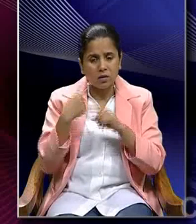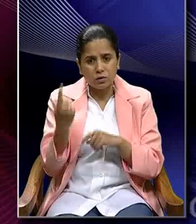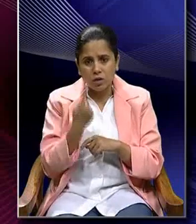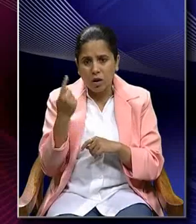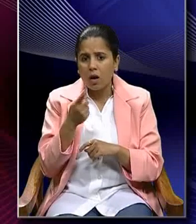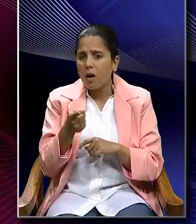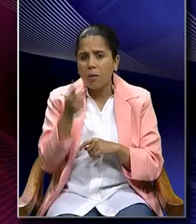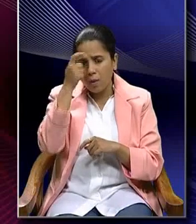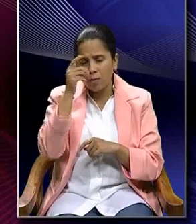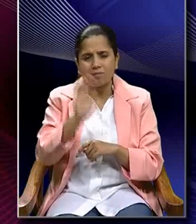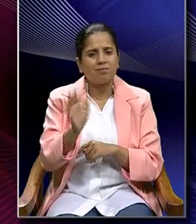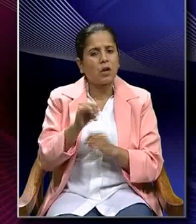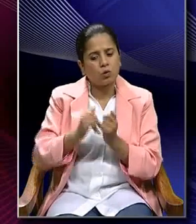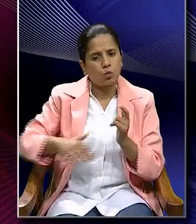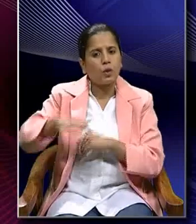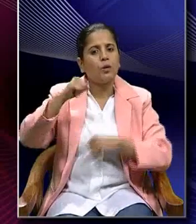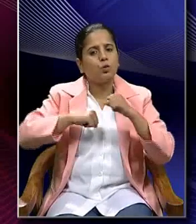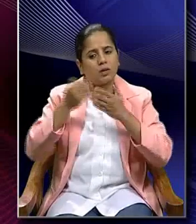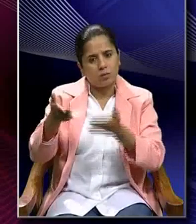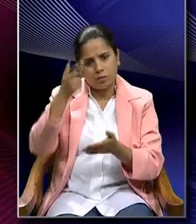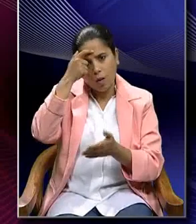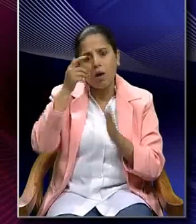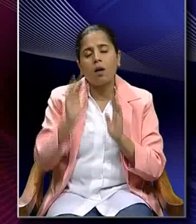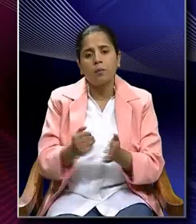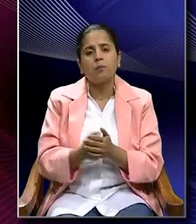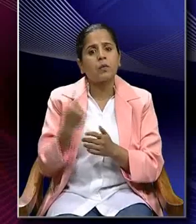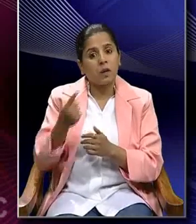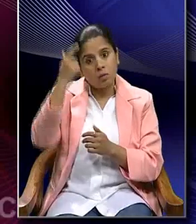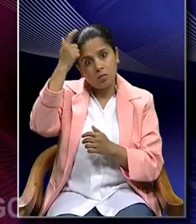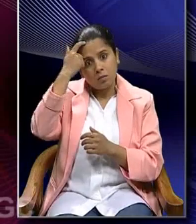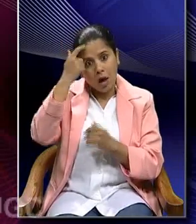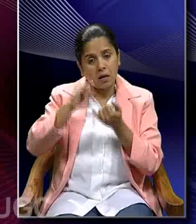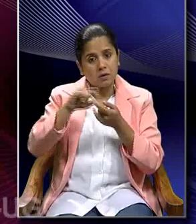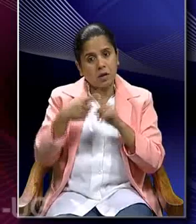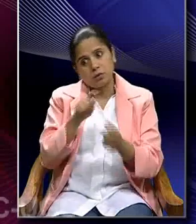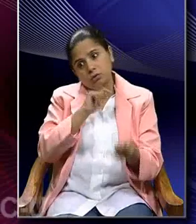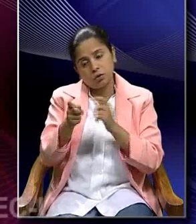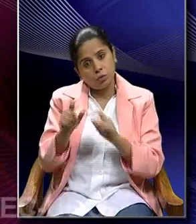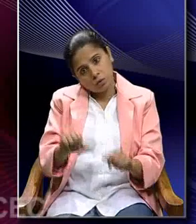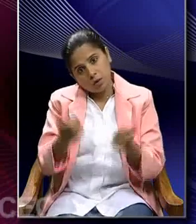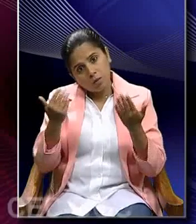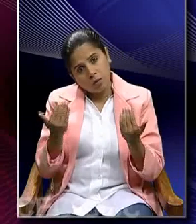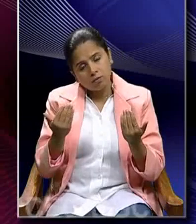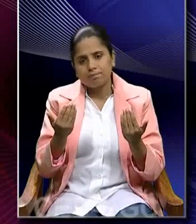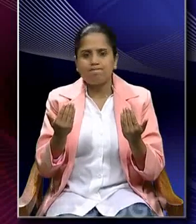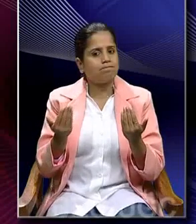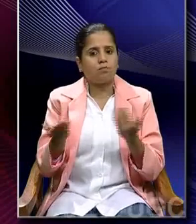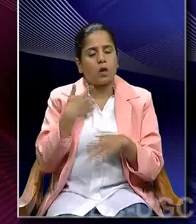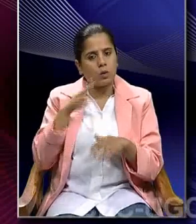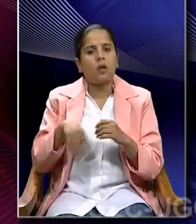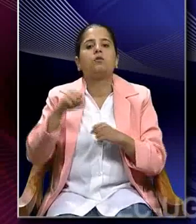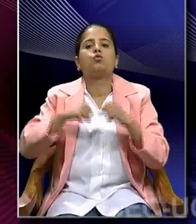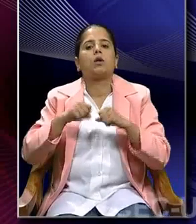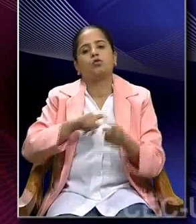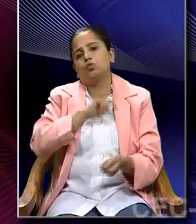is also of a social structure, because only mindset will not change unless we have the structure